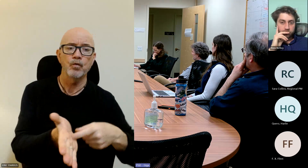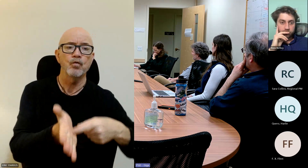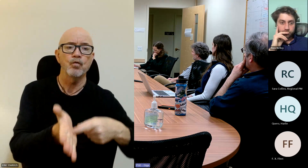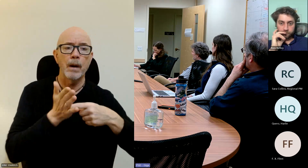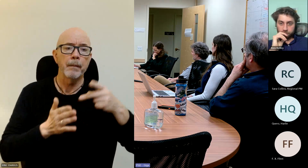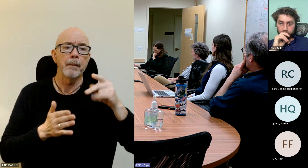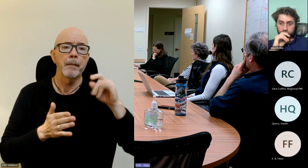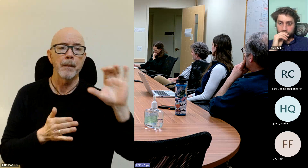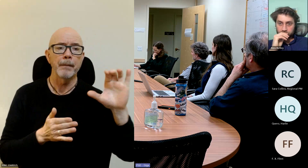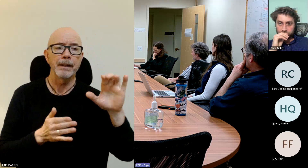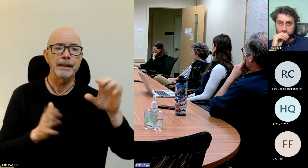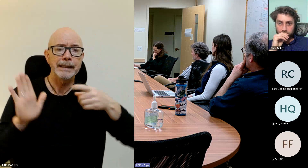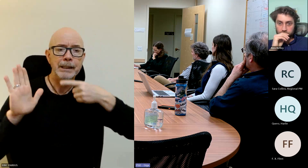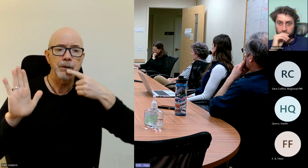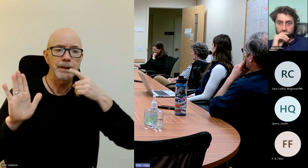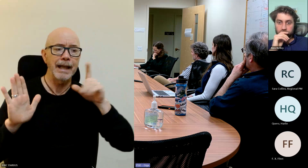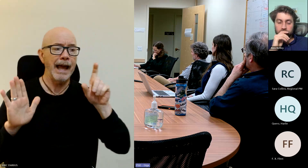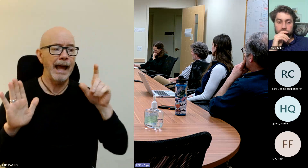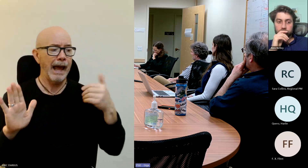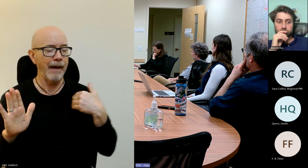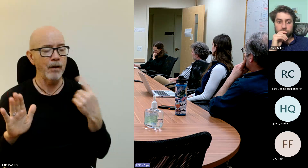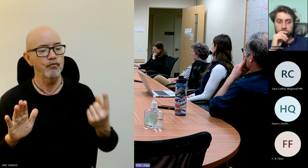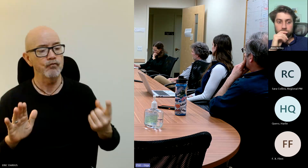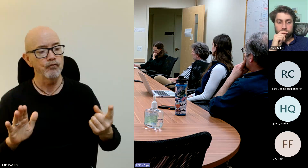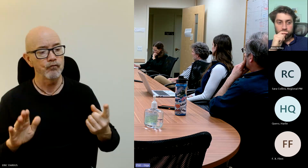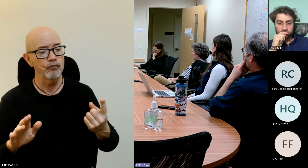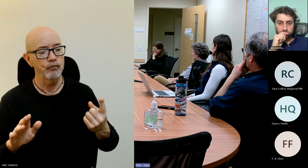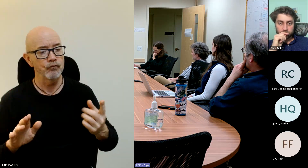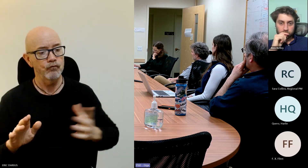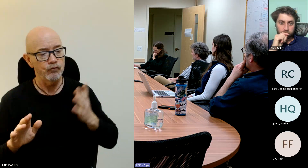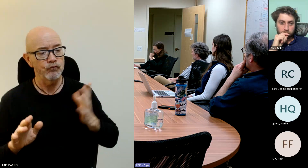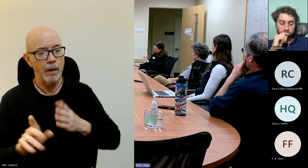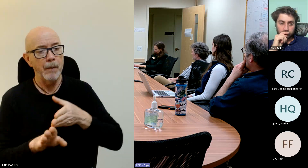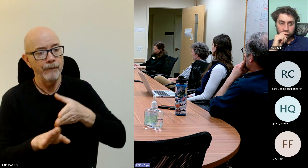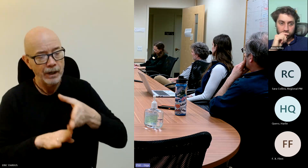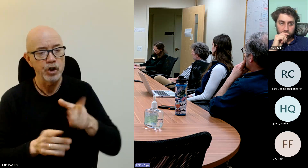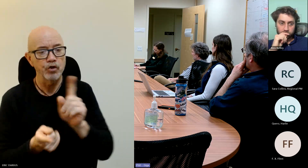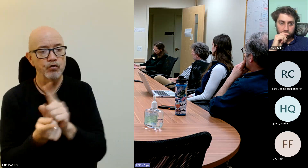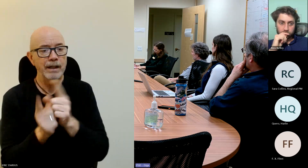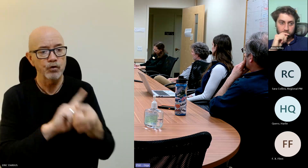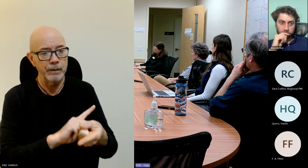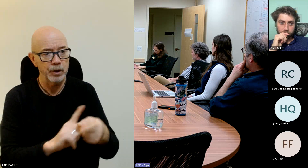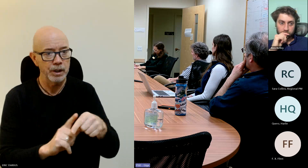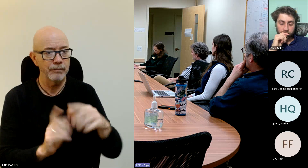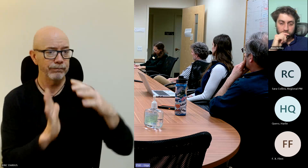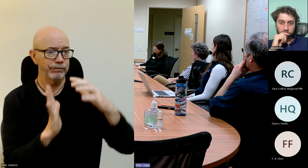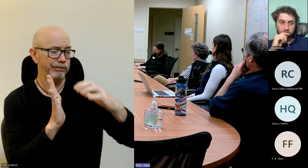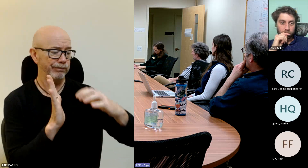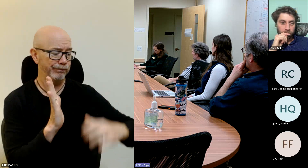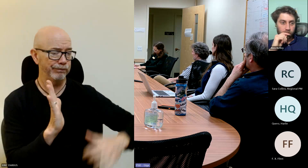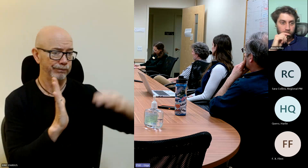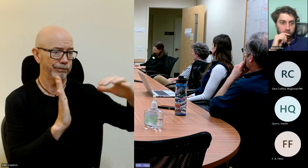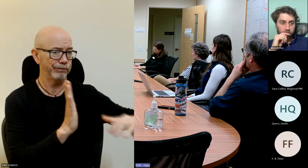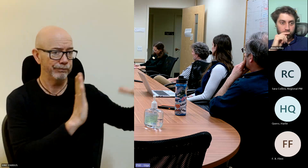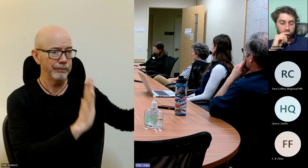be transcribed professionally. These hearings are too important. But my way of viewing it, if y'all didn't do